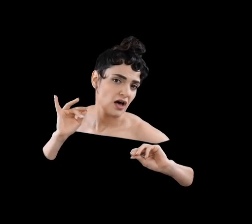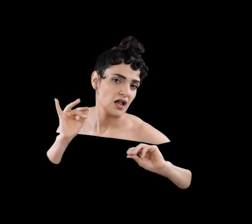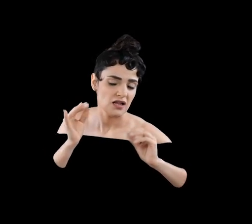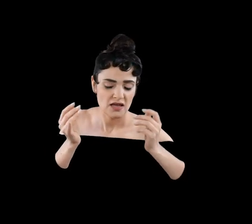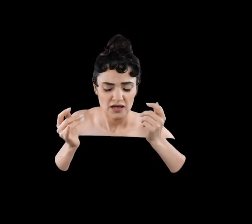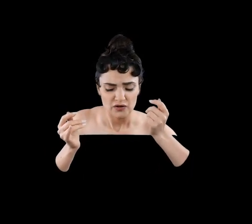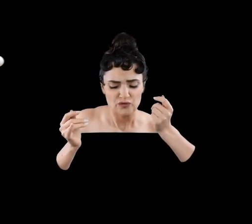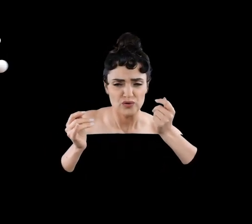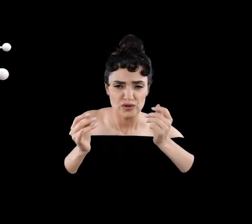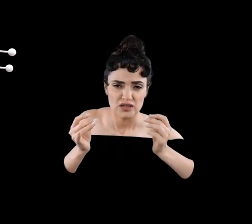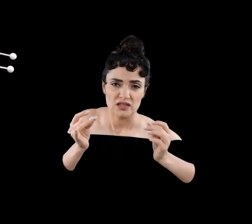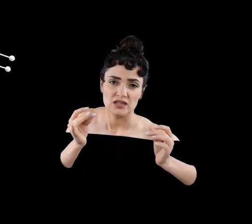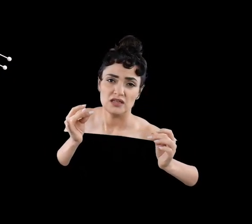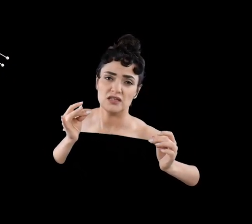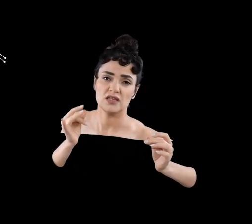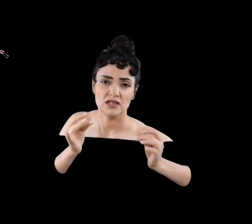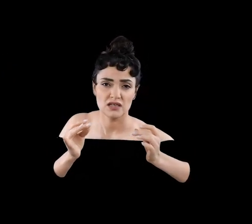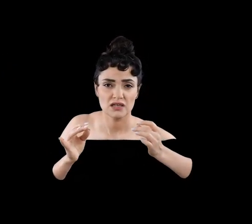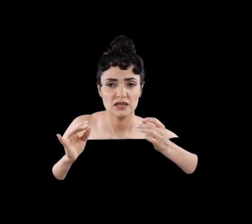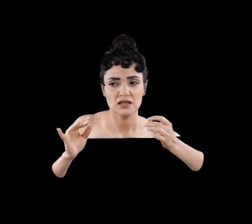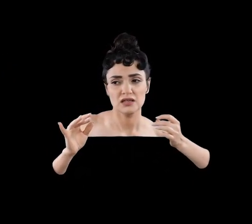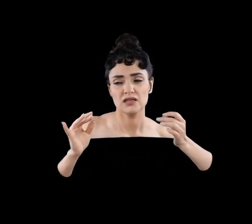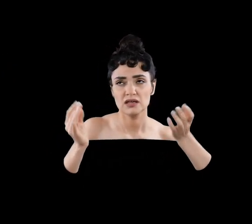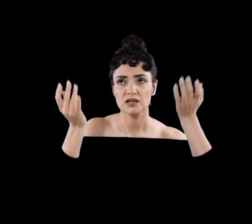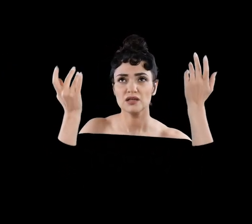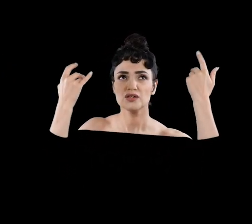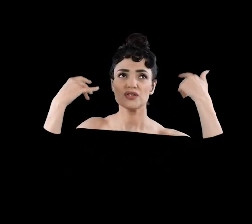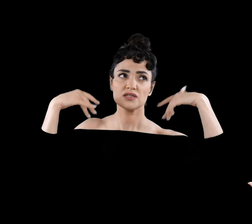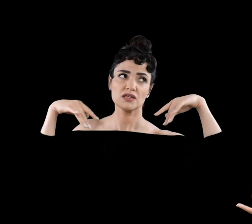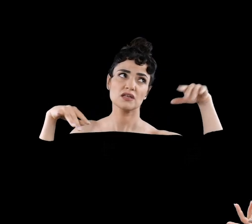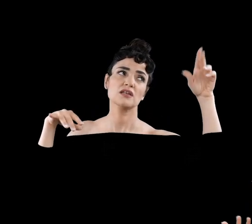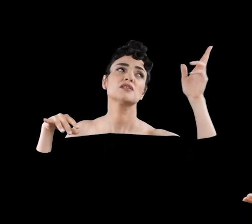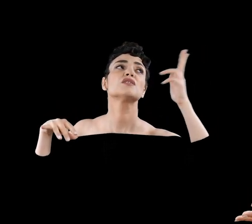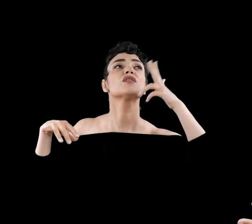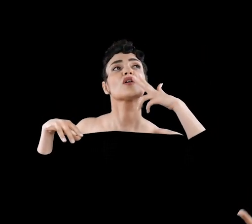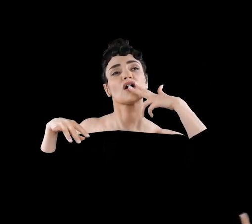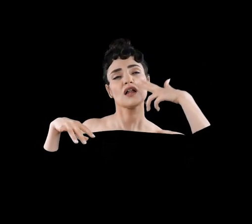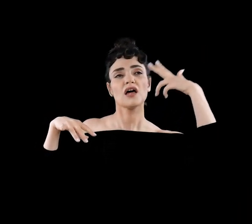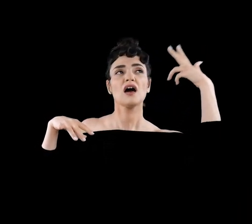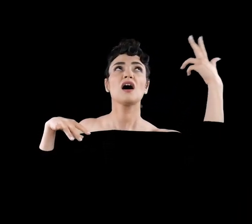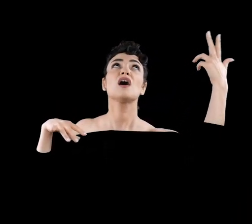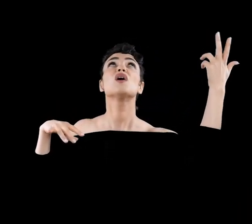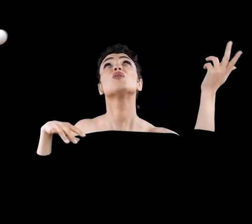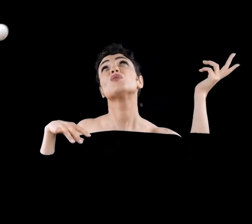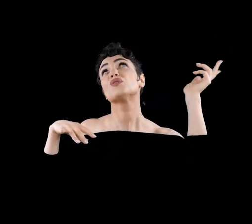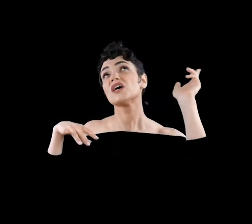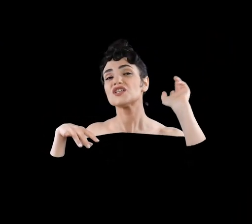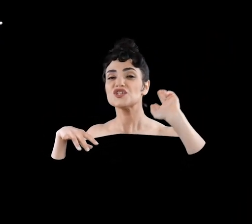and fleece You sink into your cloud As she